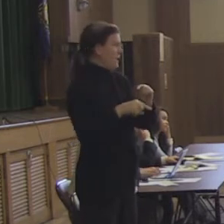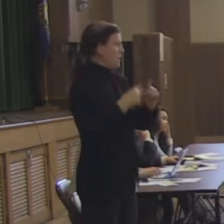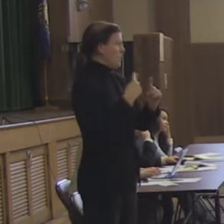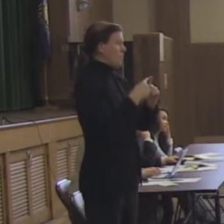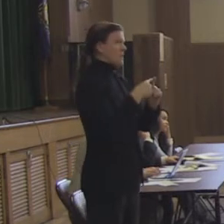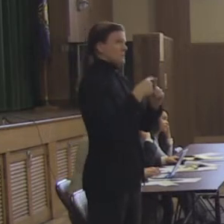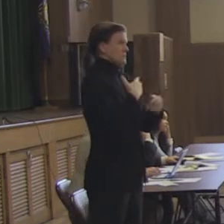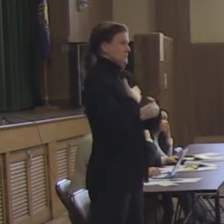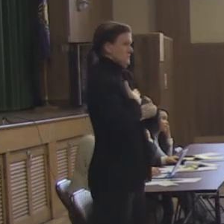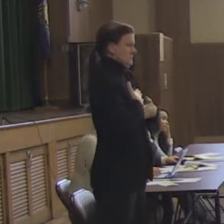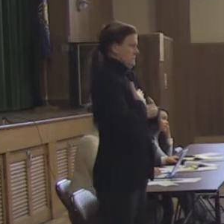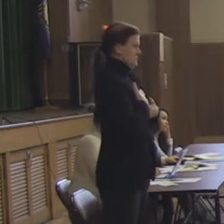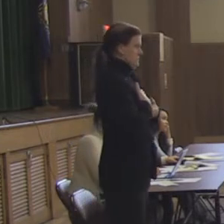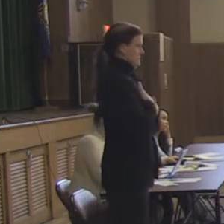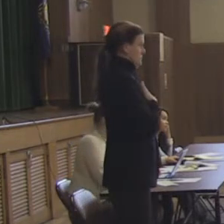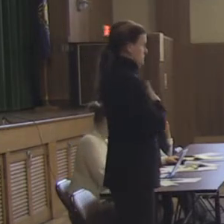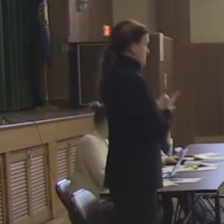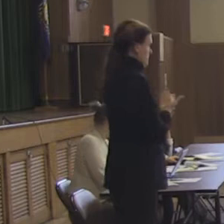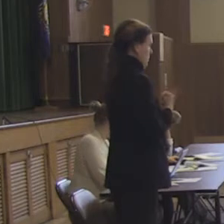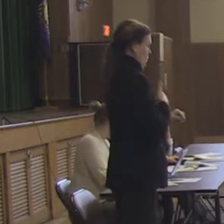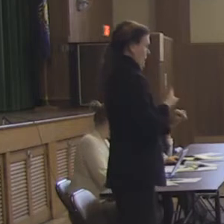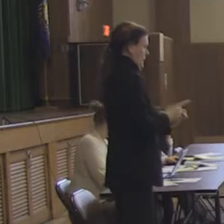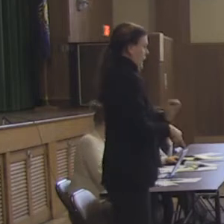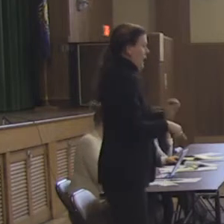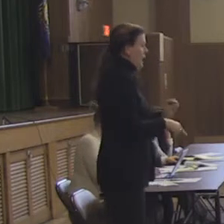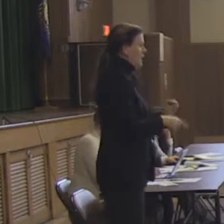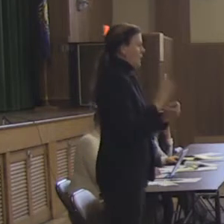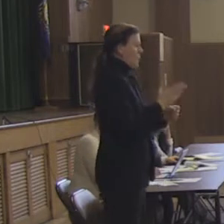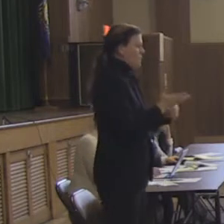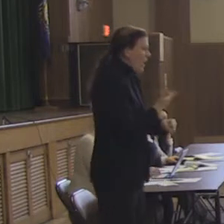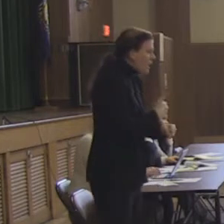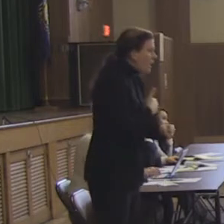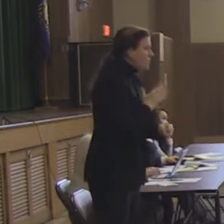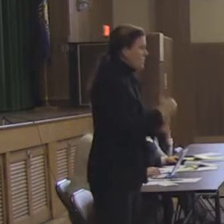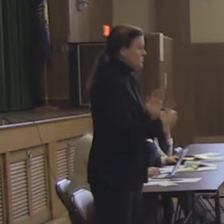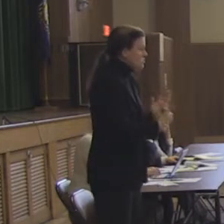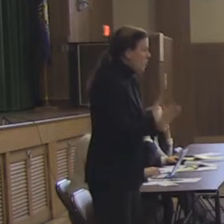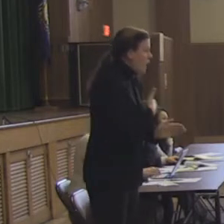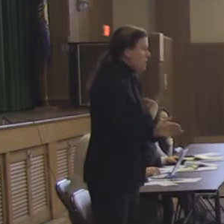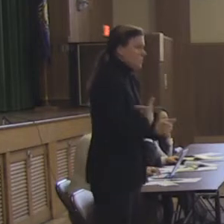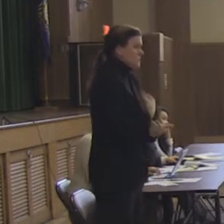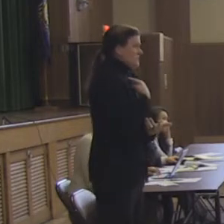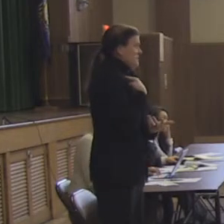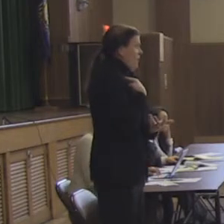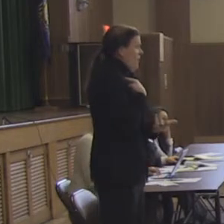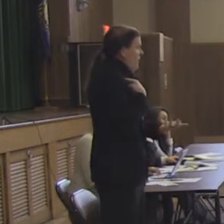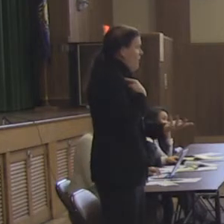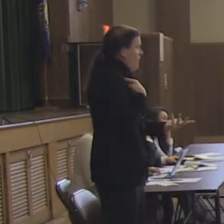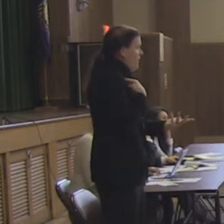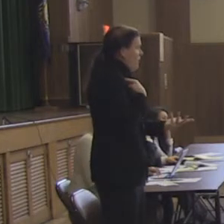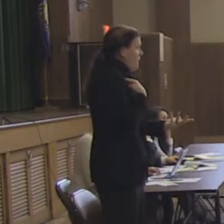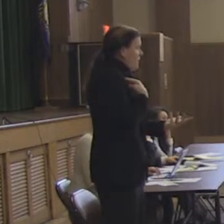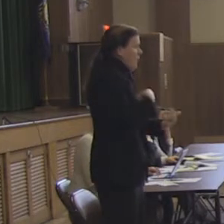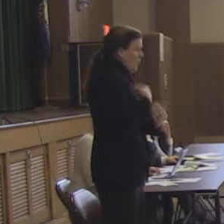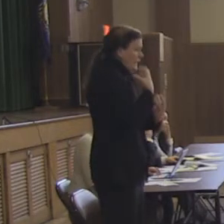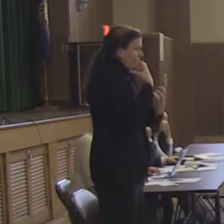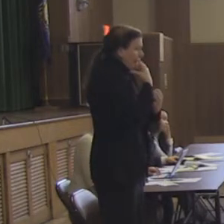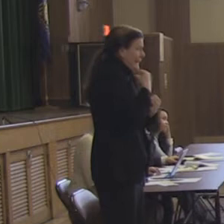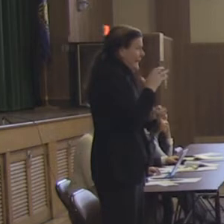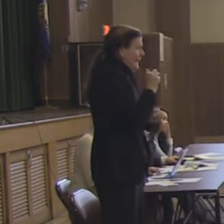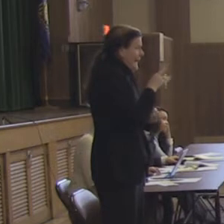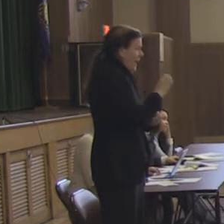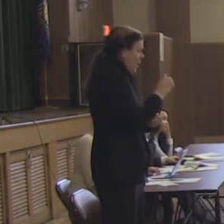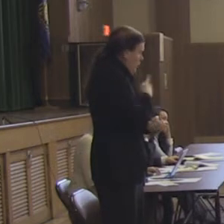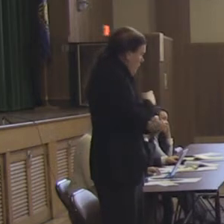come forward, then it really limits your ability to, and the other people who care about this, their ability to